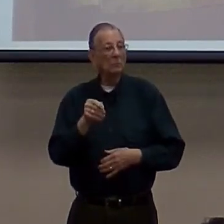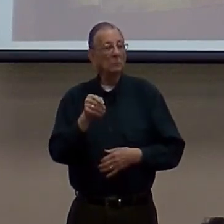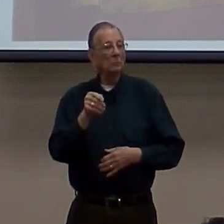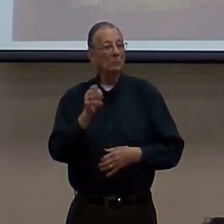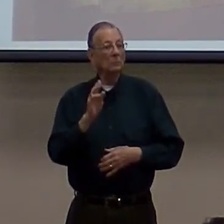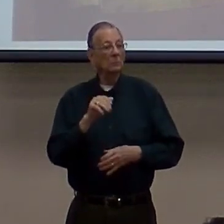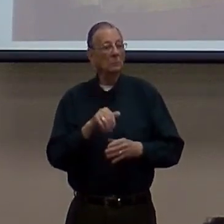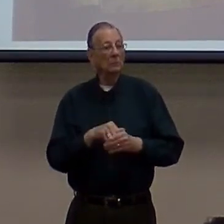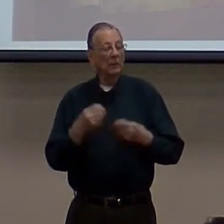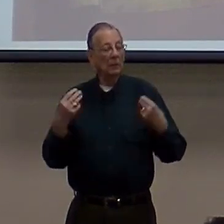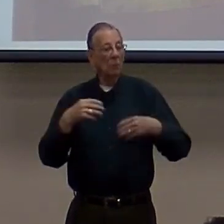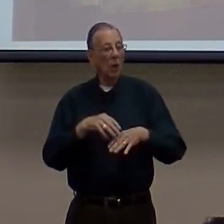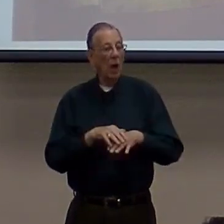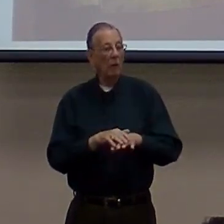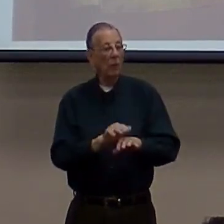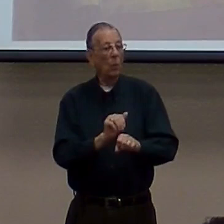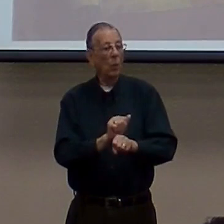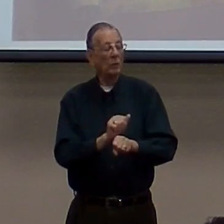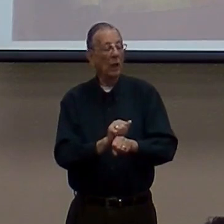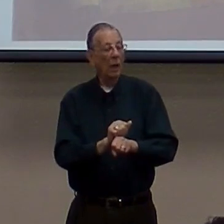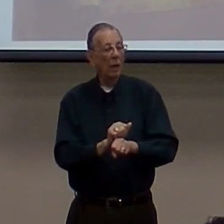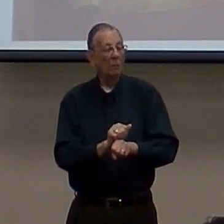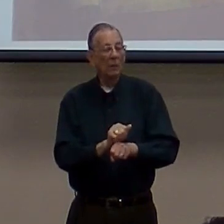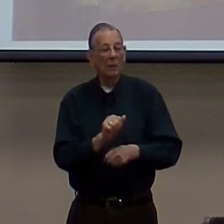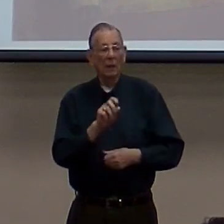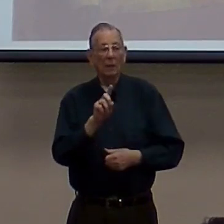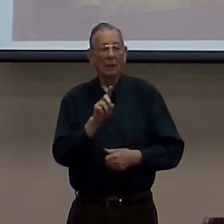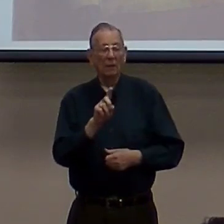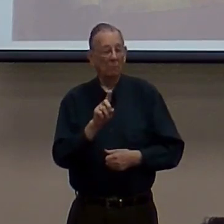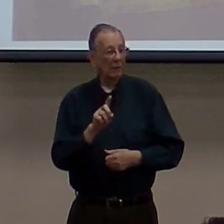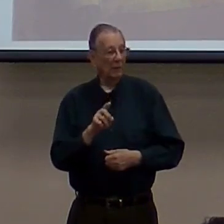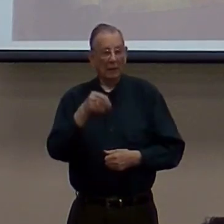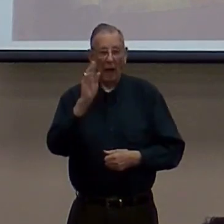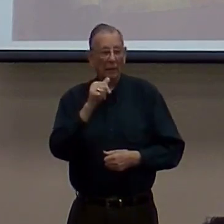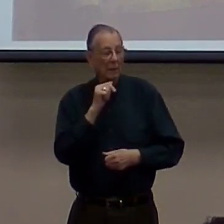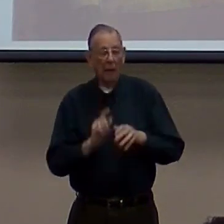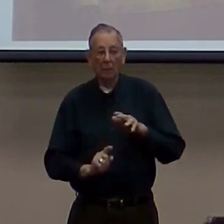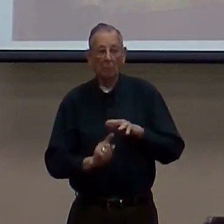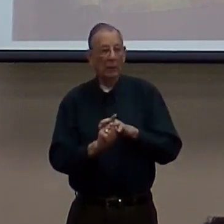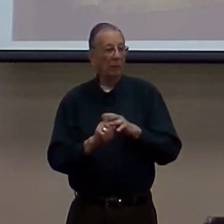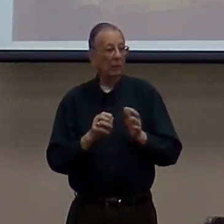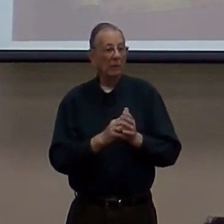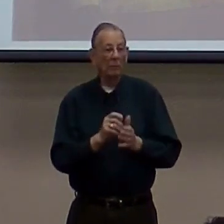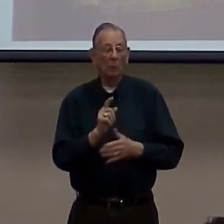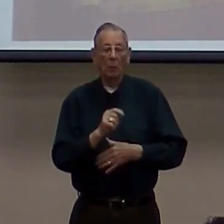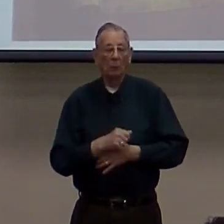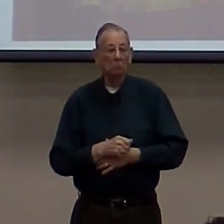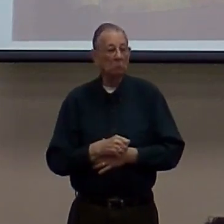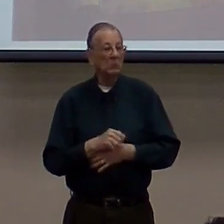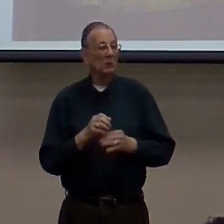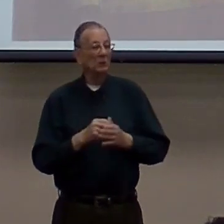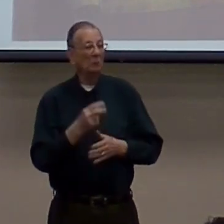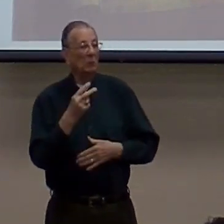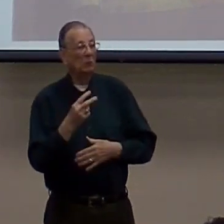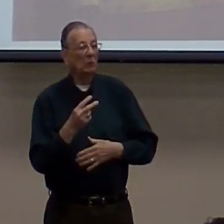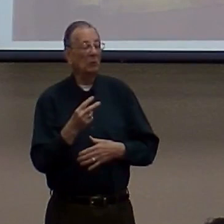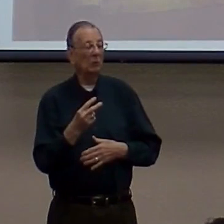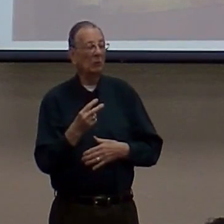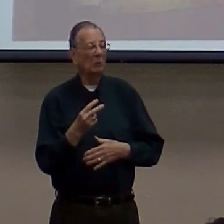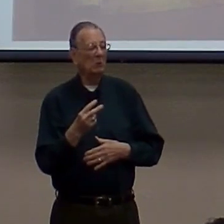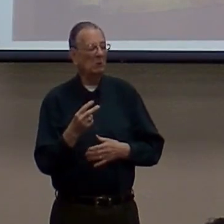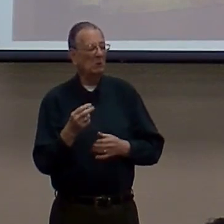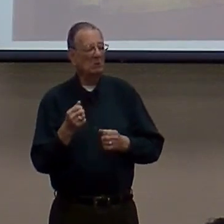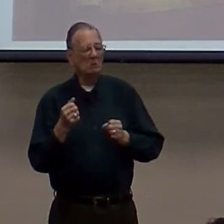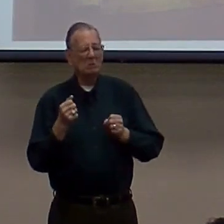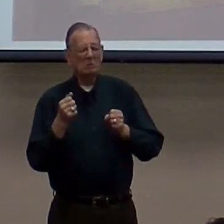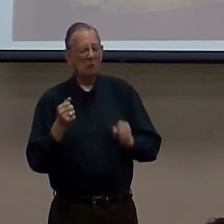His providence works that out. But He does not appear personally in chapter 1. Chapter 2, there is that